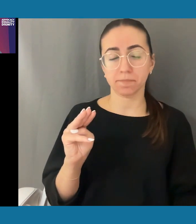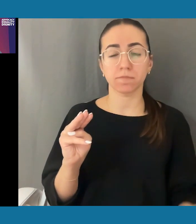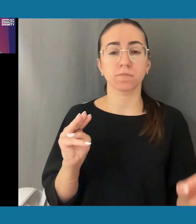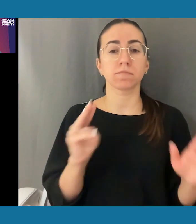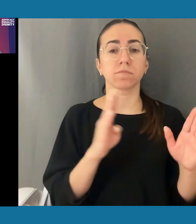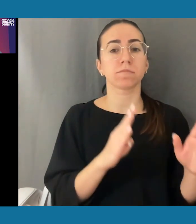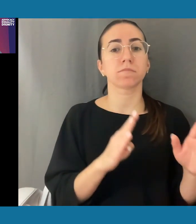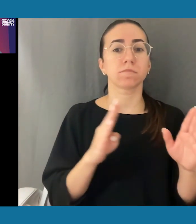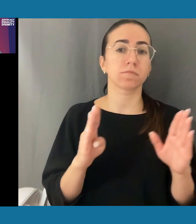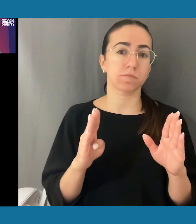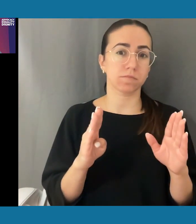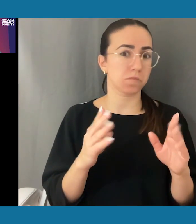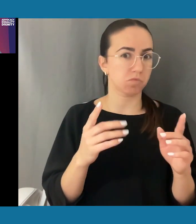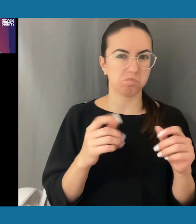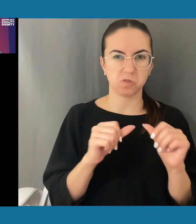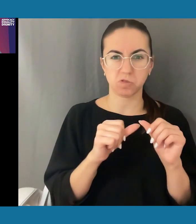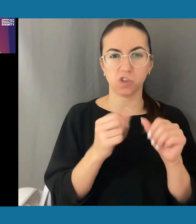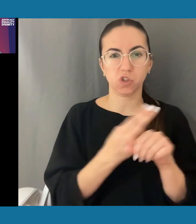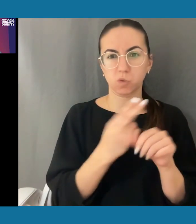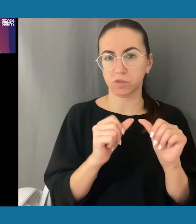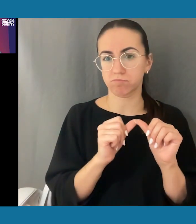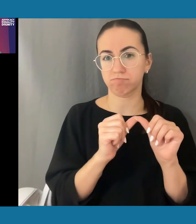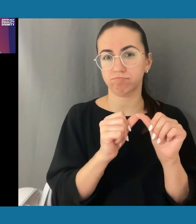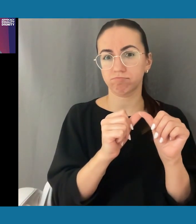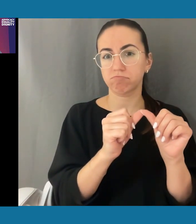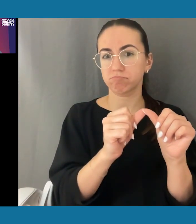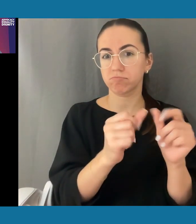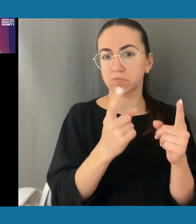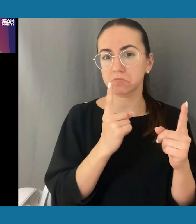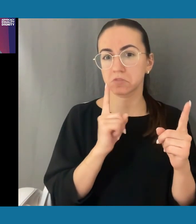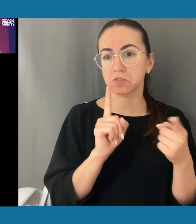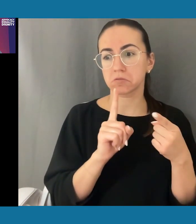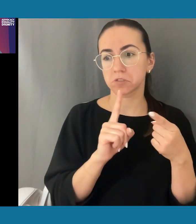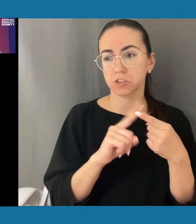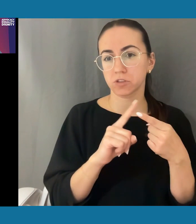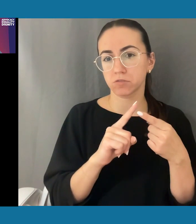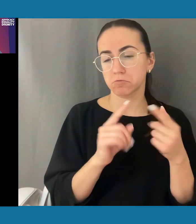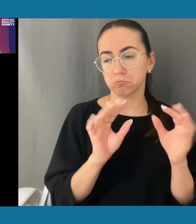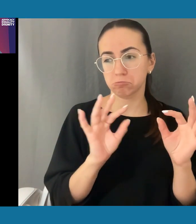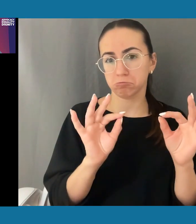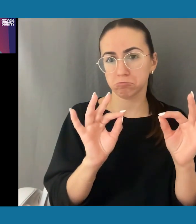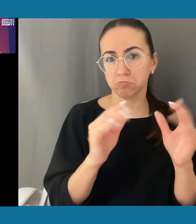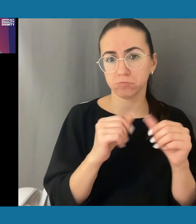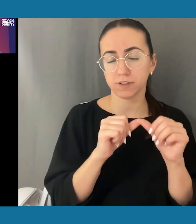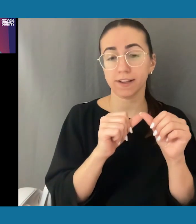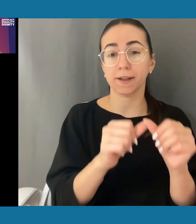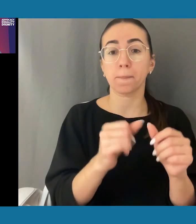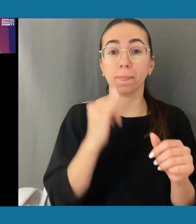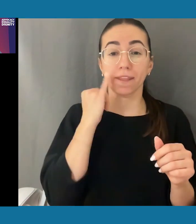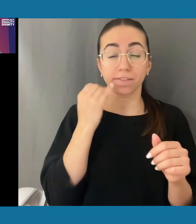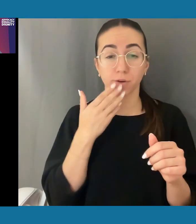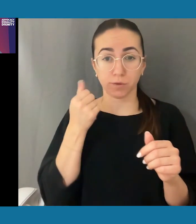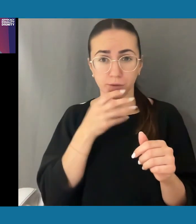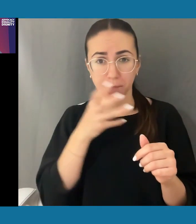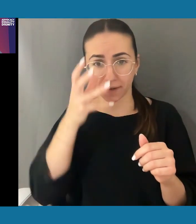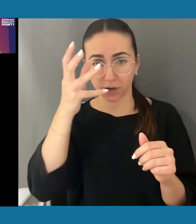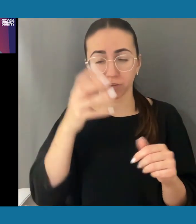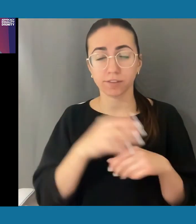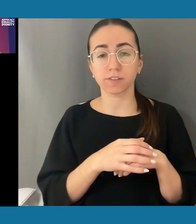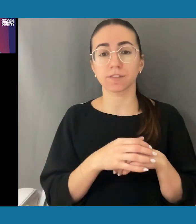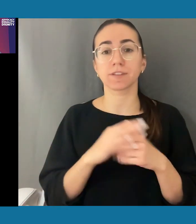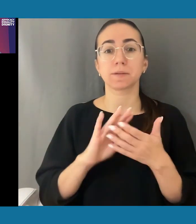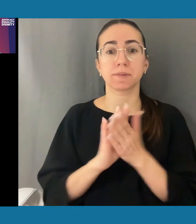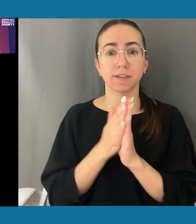use that for as long as it's appropriate and as long as it's working. If this older parent, this aging adult does begin